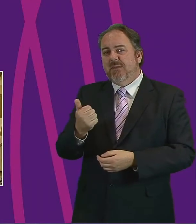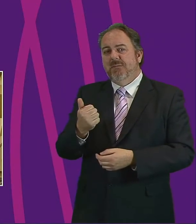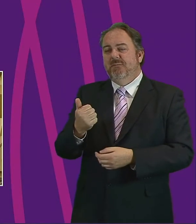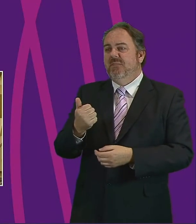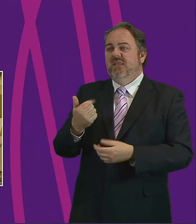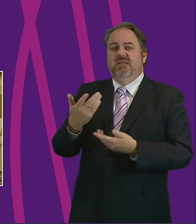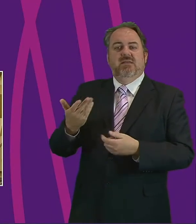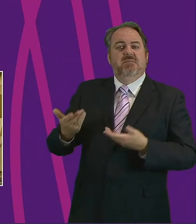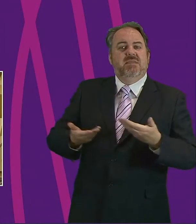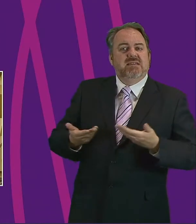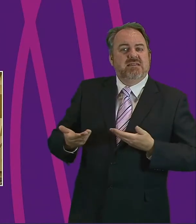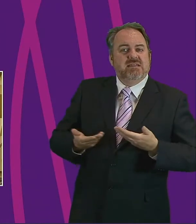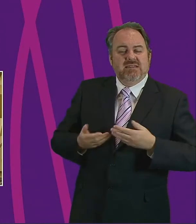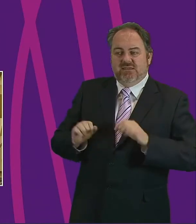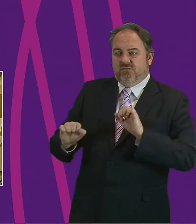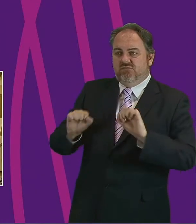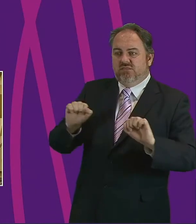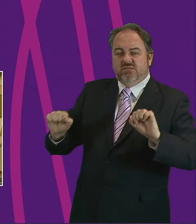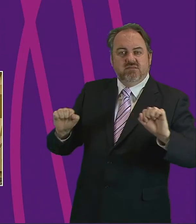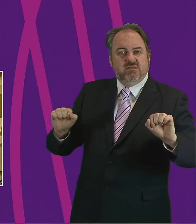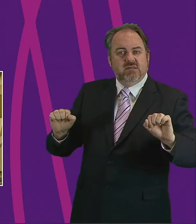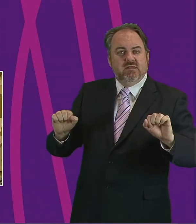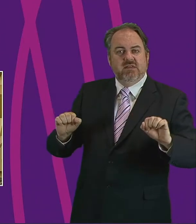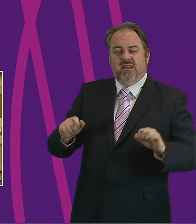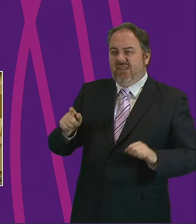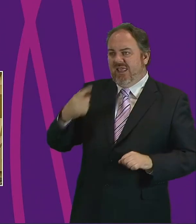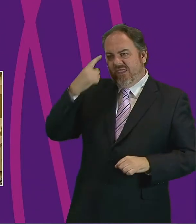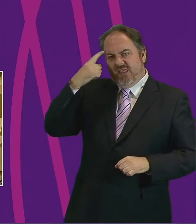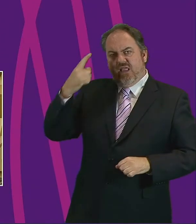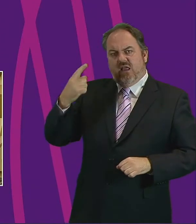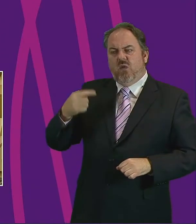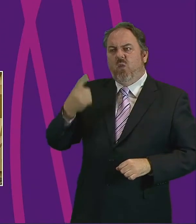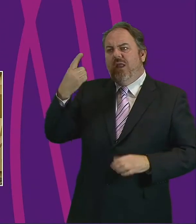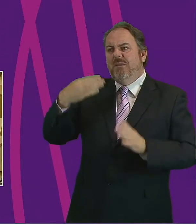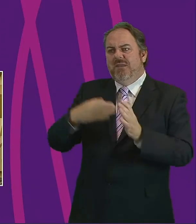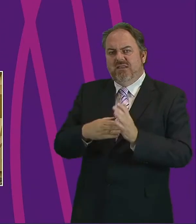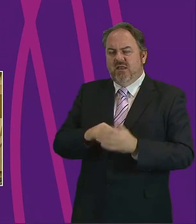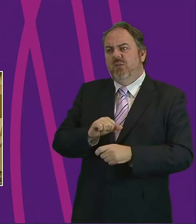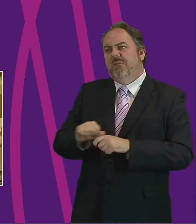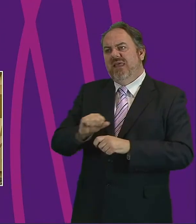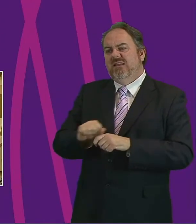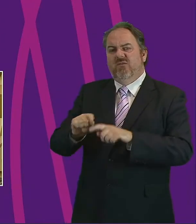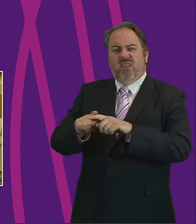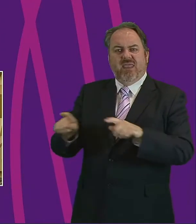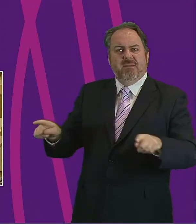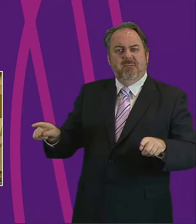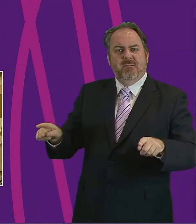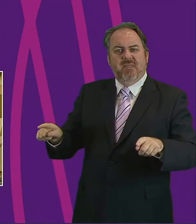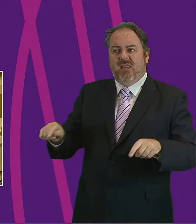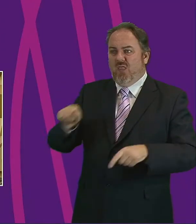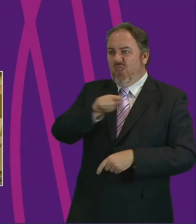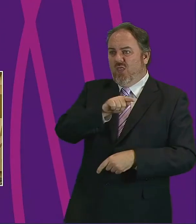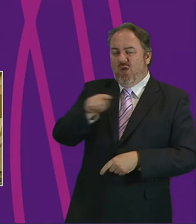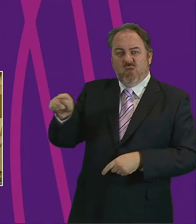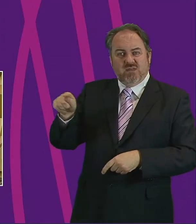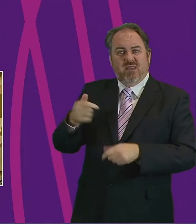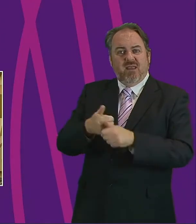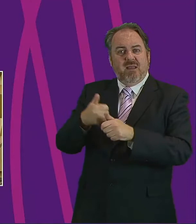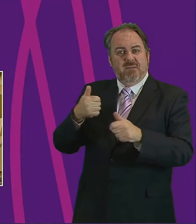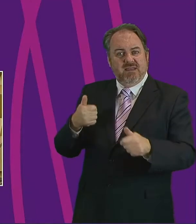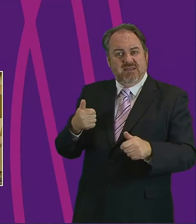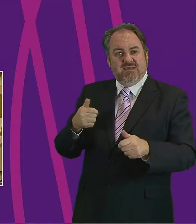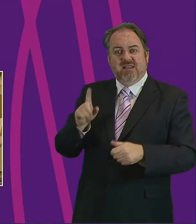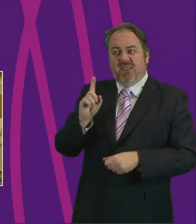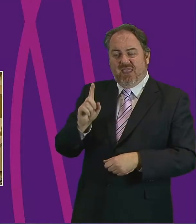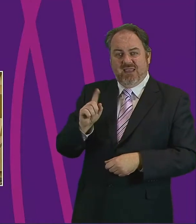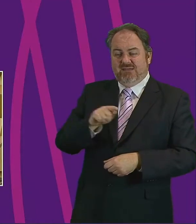locations that I understand feel they would benefit most practically and economically from this are also some of the locations that the